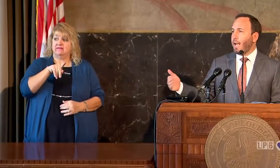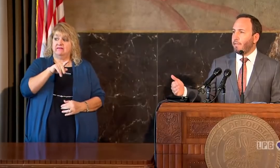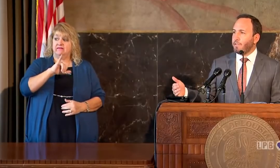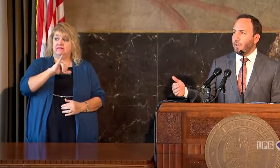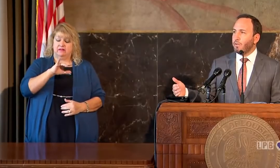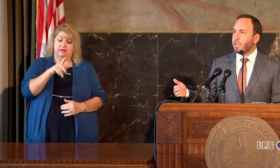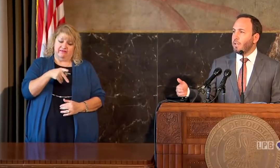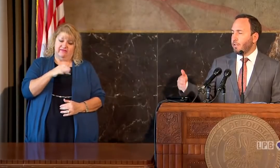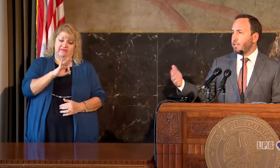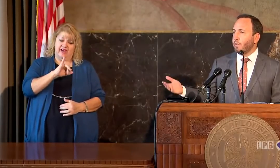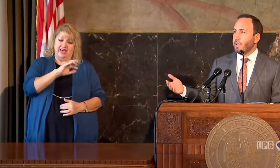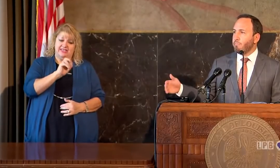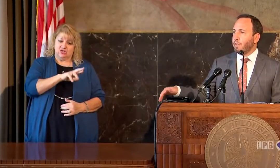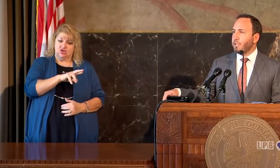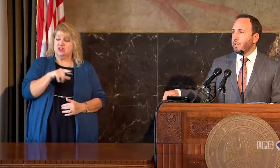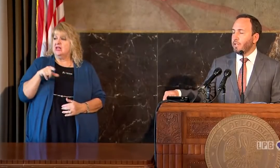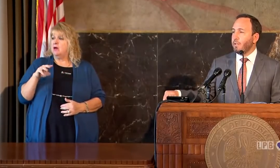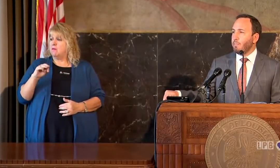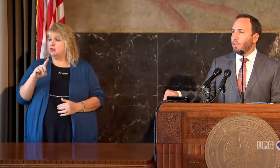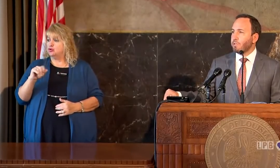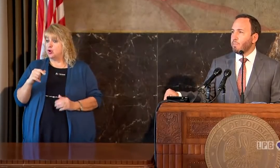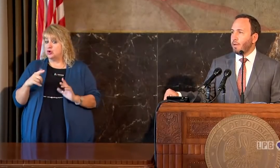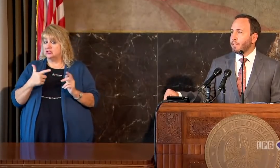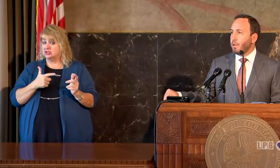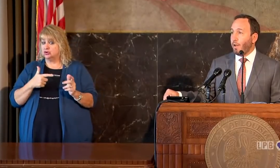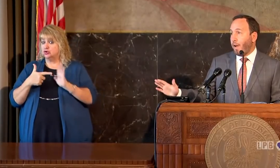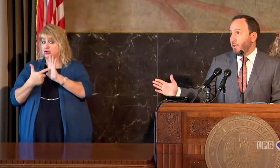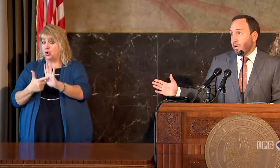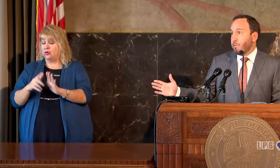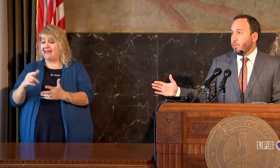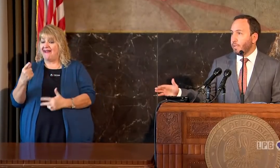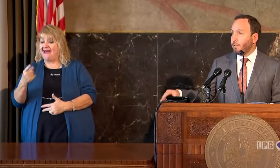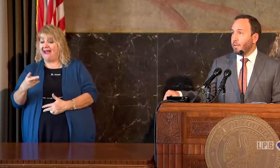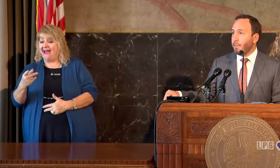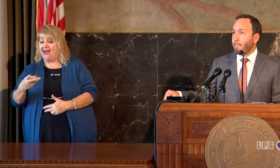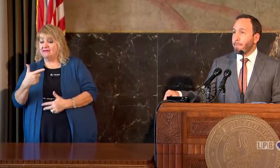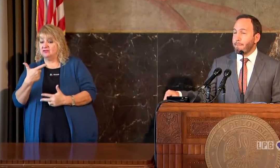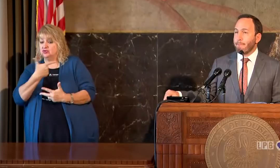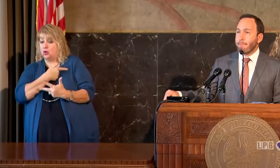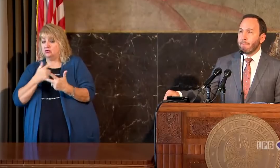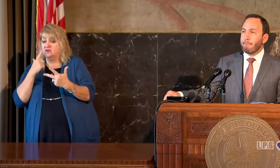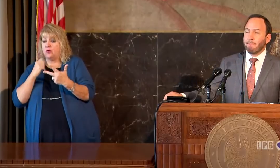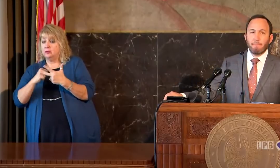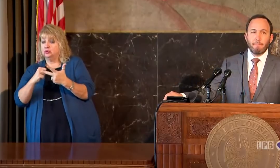that you get a half dose, you still get a pretty good immune response. So I feel comfortable with that right now.